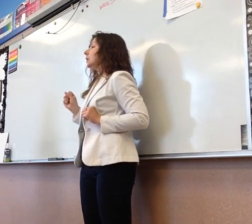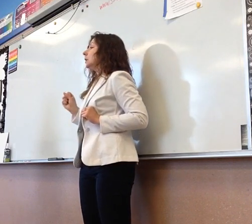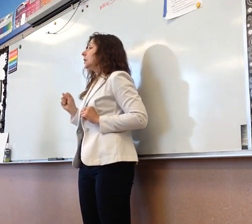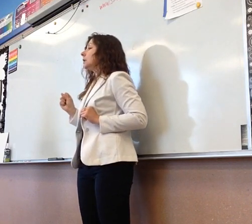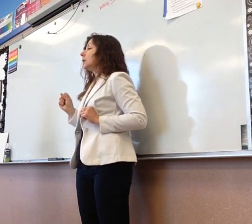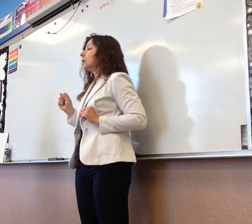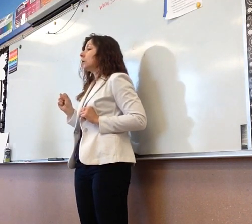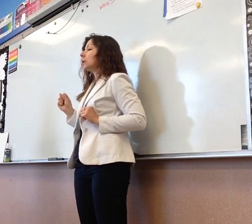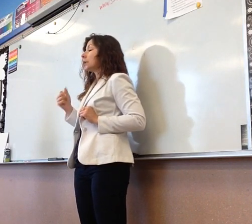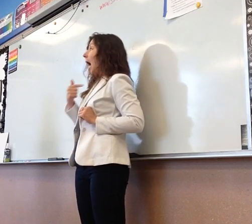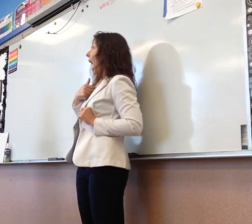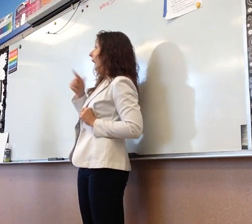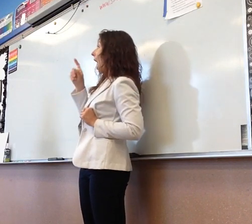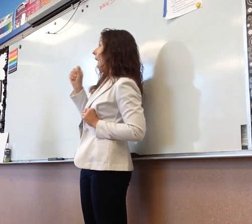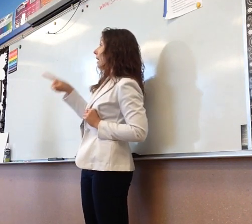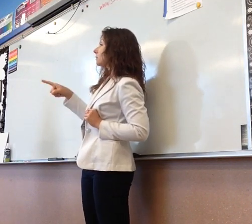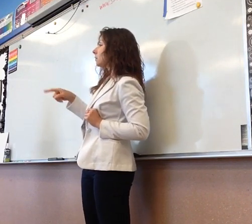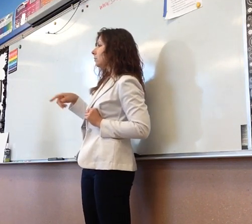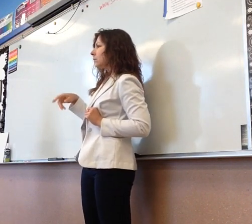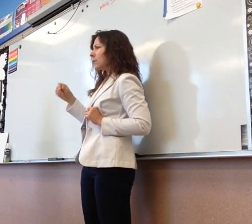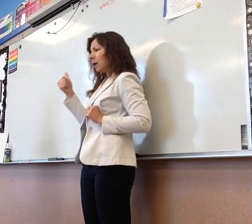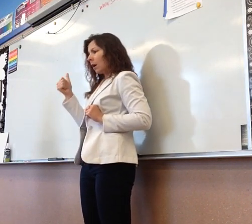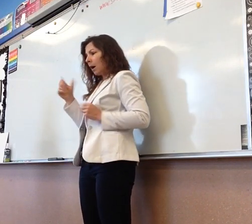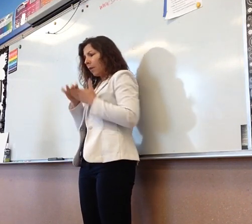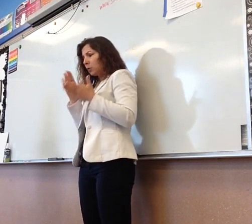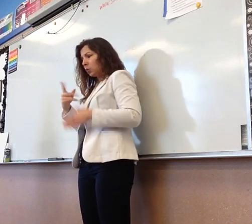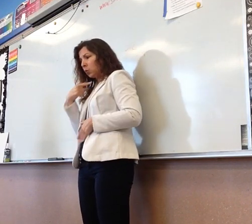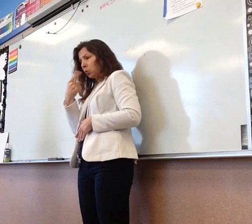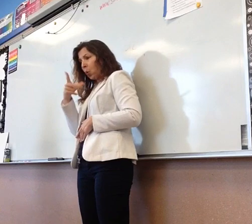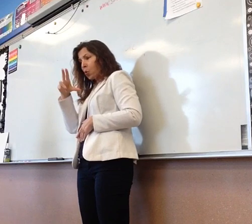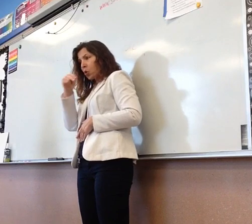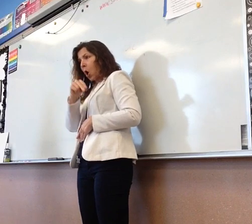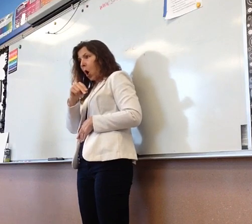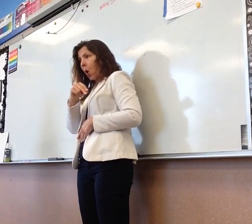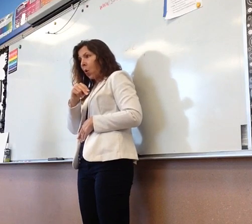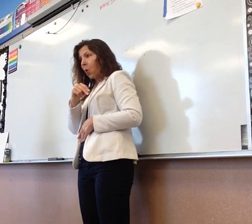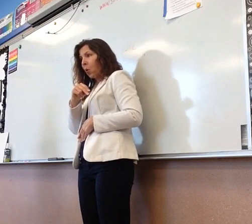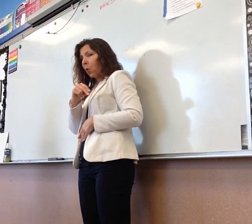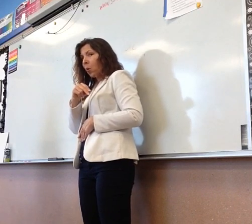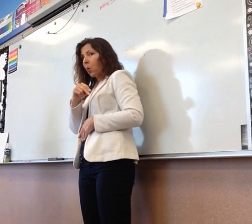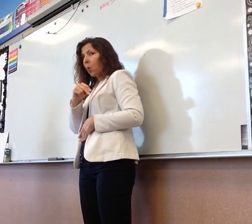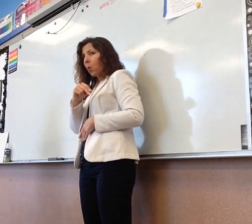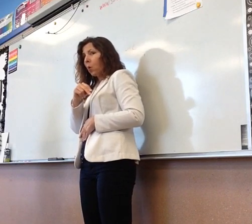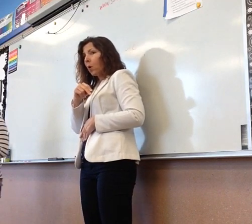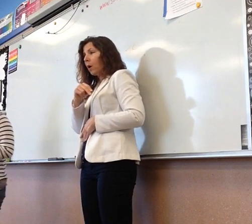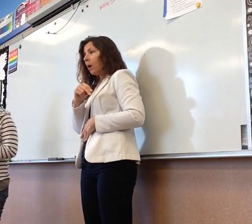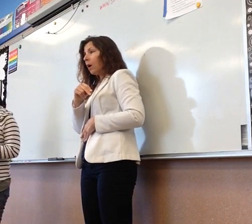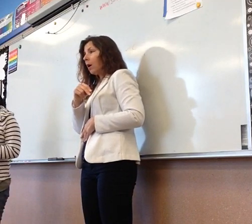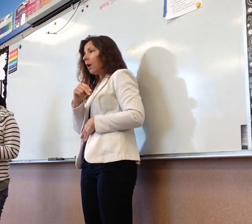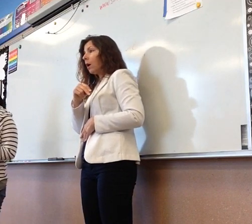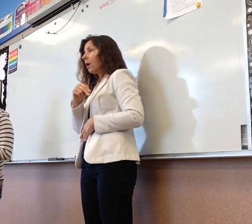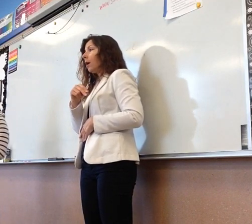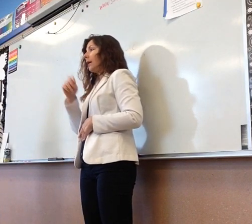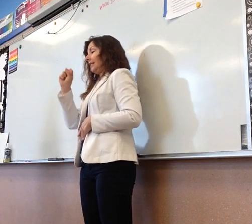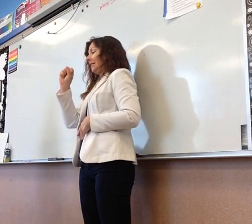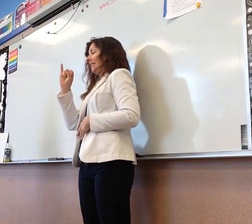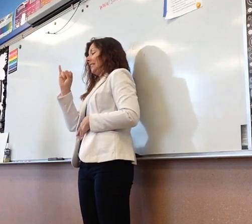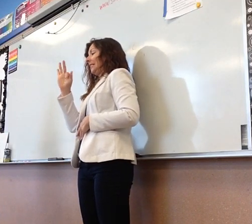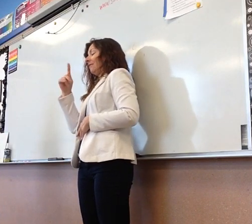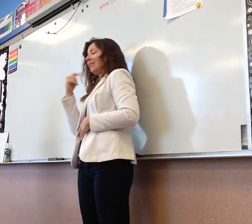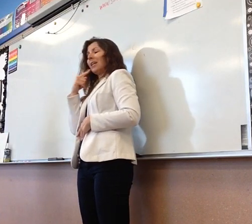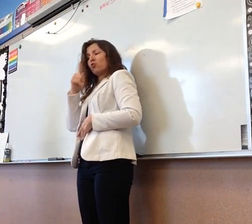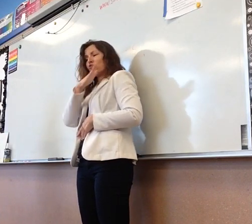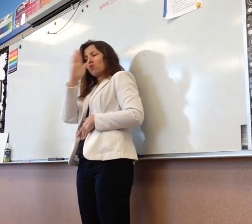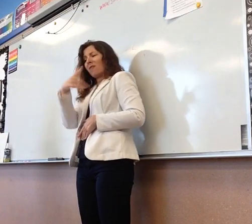And they said no? Yeah, someone didn't. Someone never asked. I did. Okay. I'm going to move